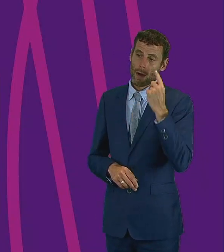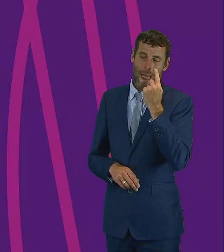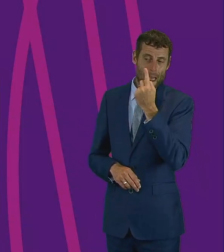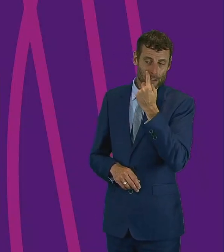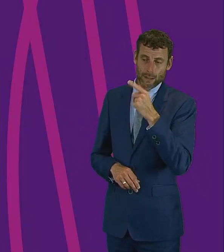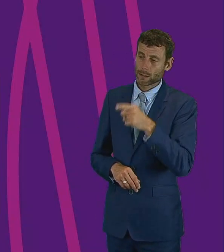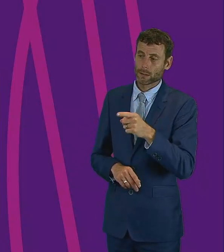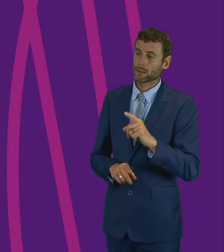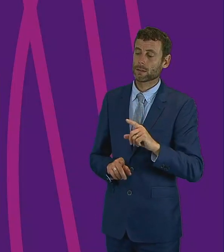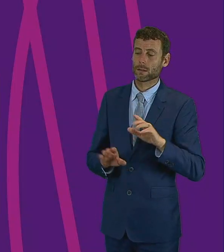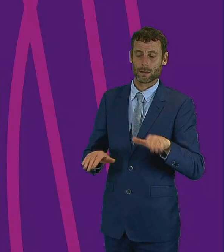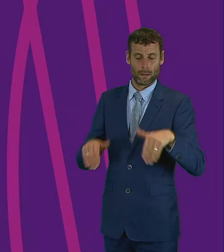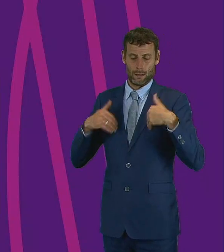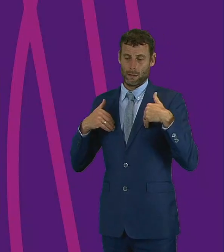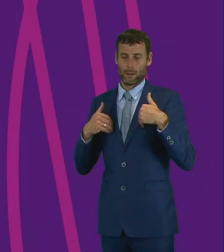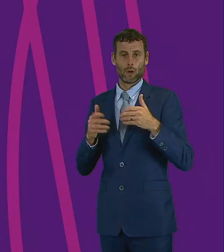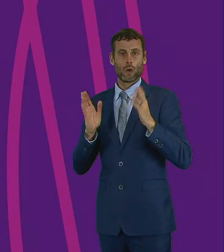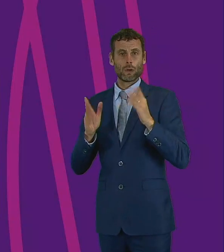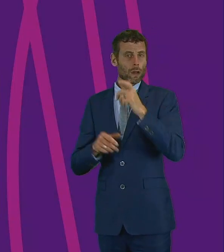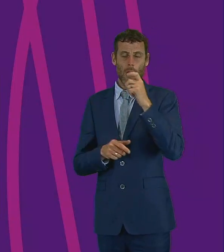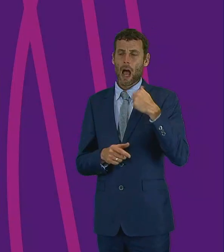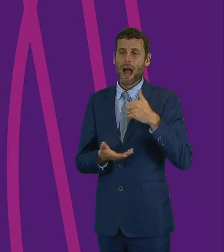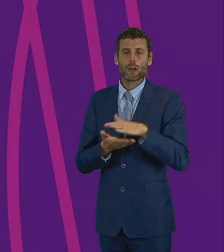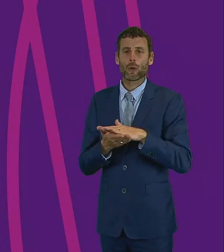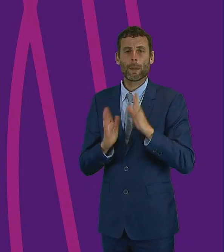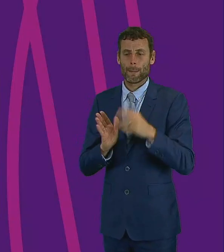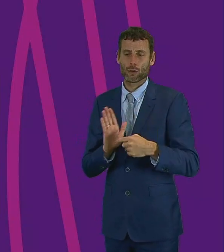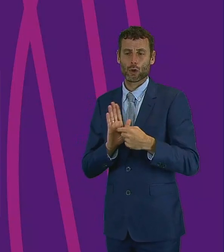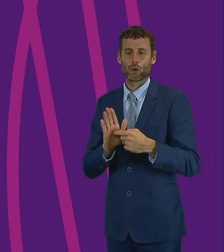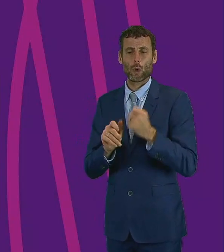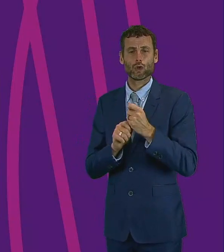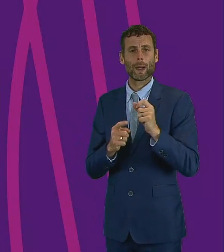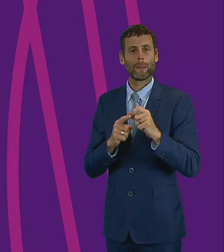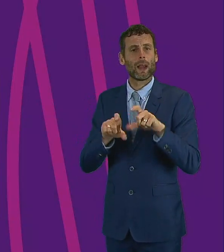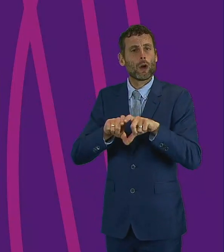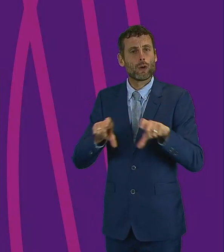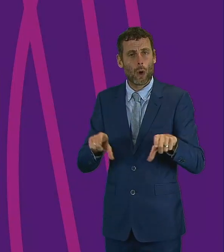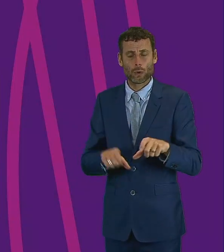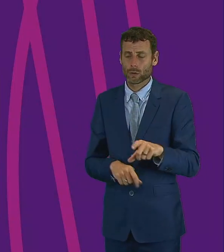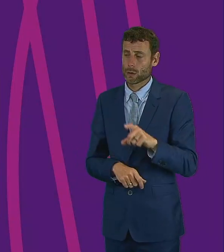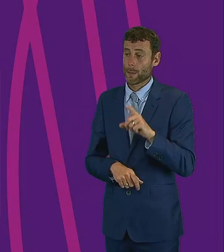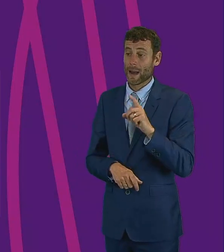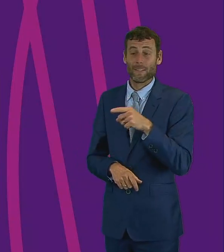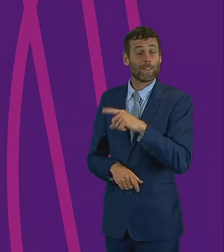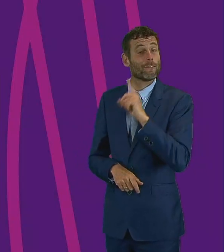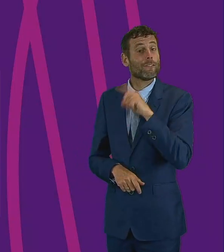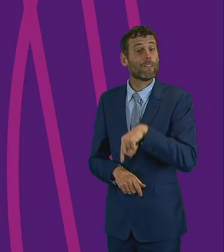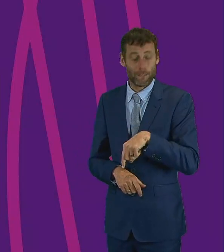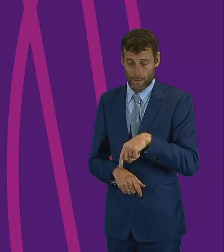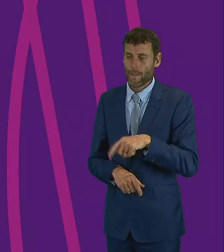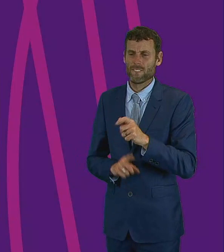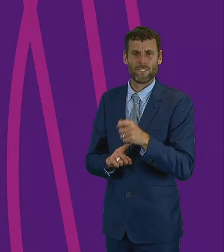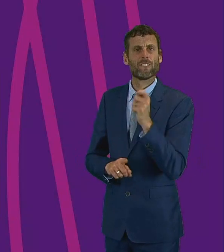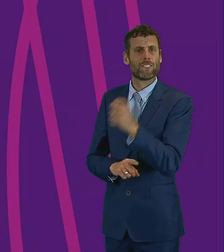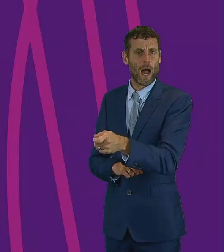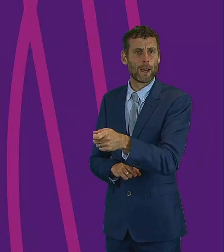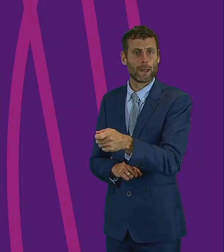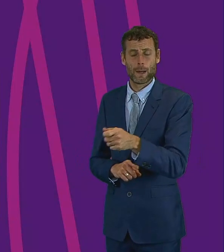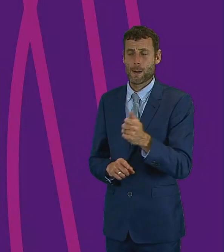their exemptions? I'm not suggesting GP notes by any means, together with stiffer fines, both of which would